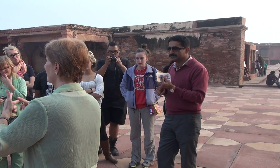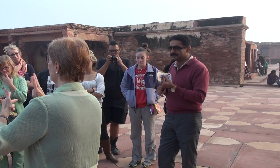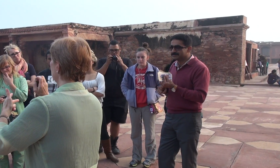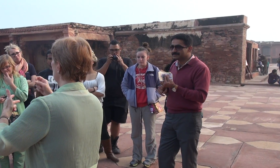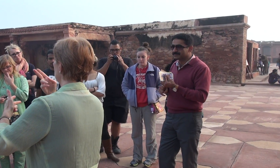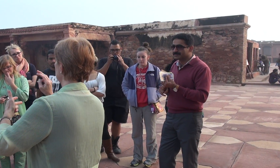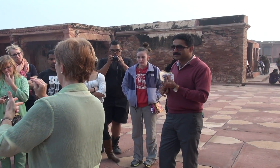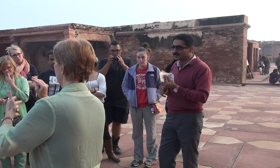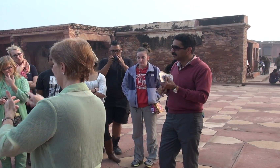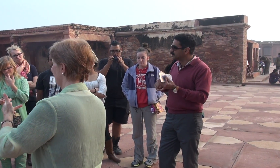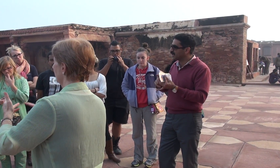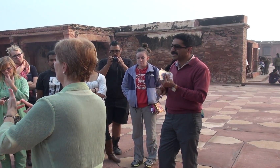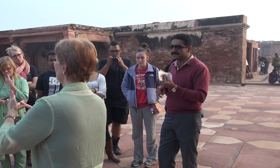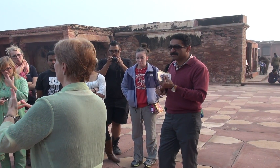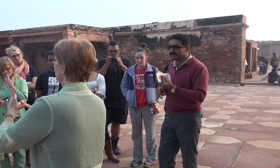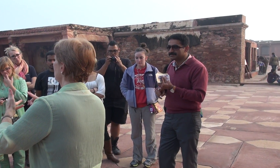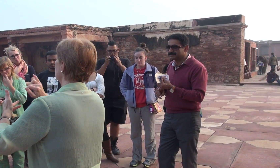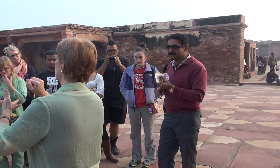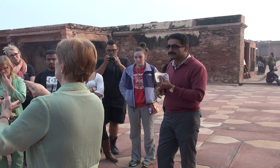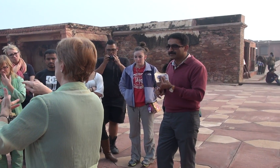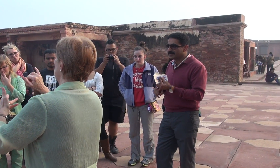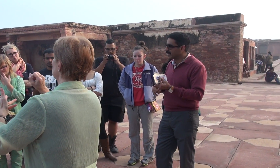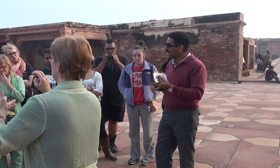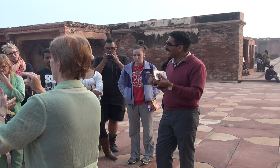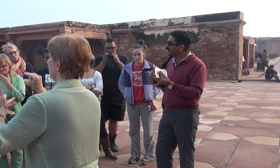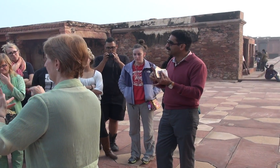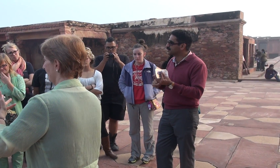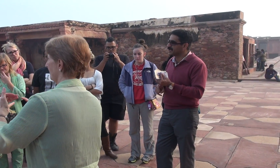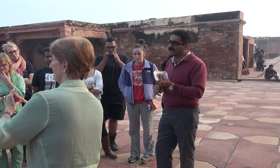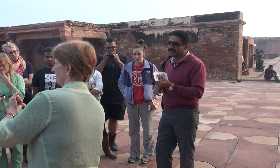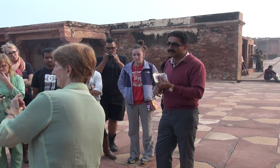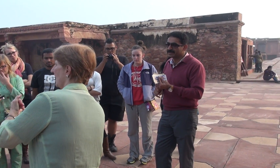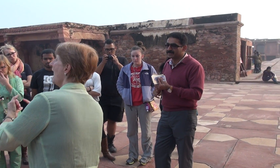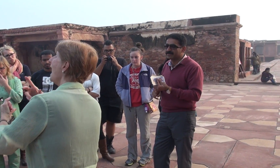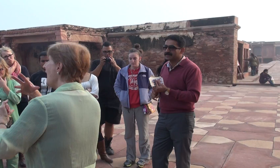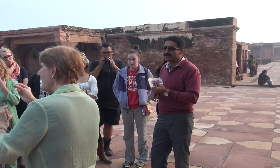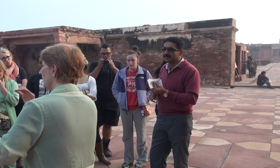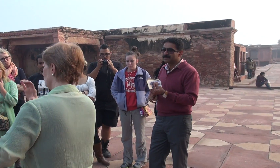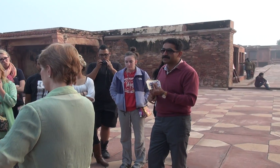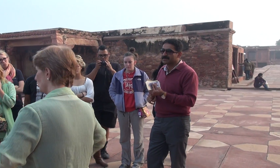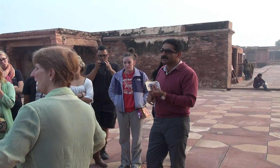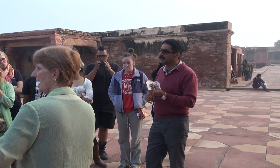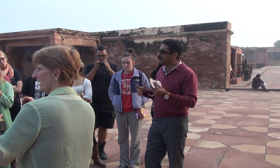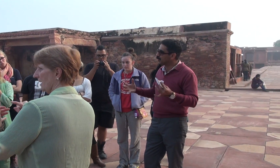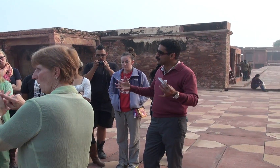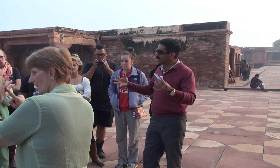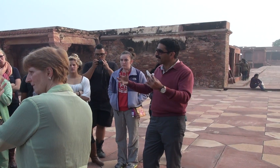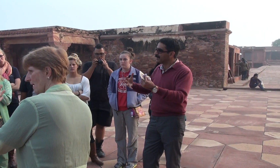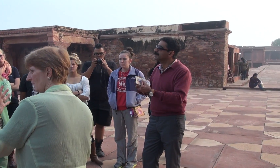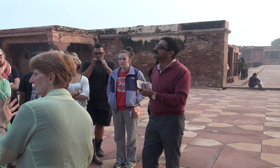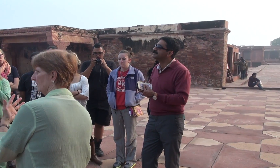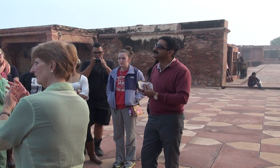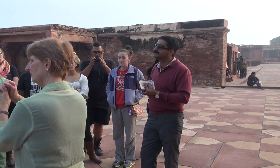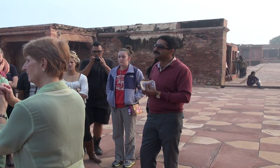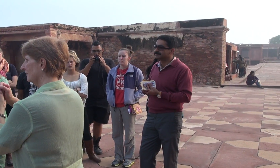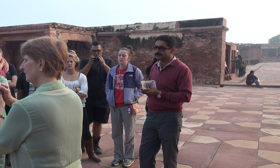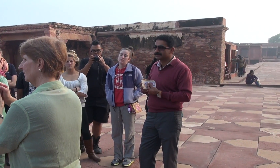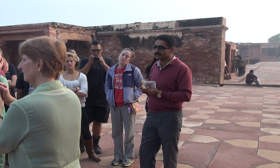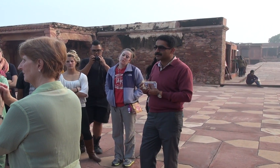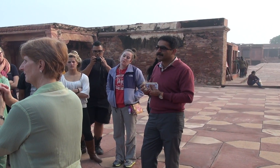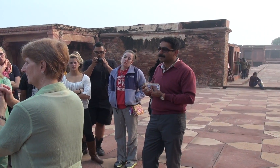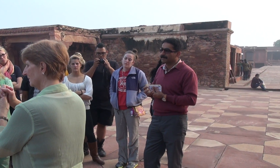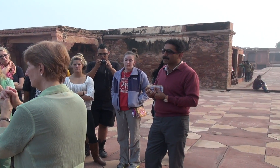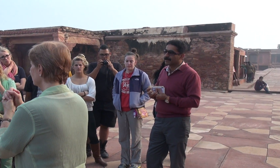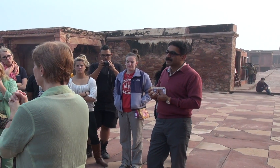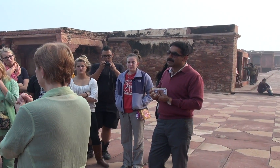Buddhism, Jainism, and Christianity put together.